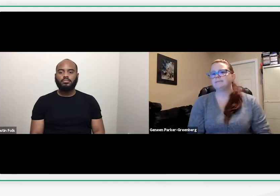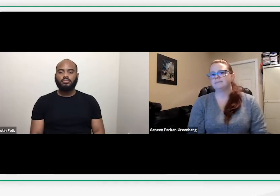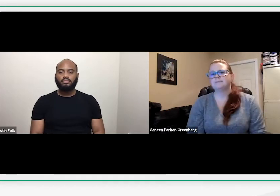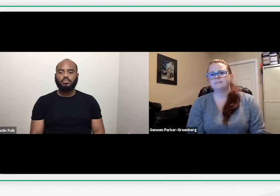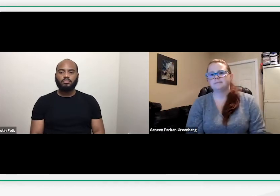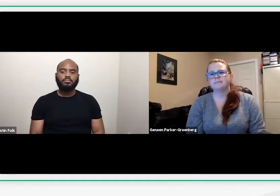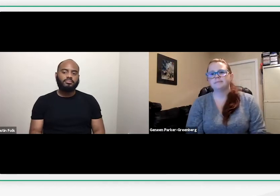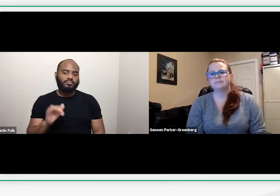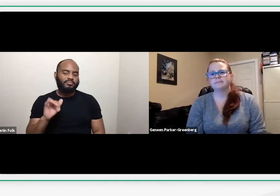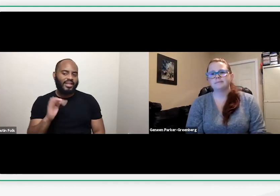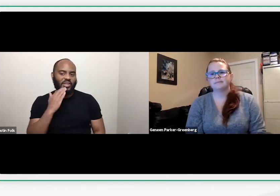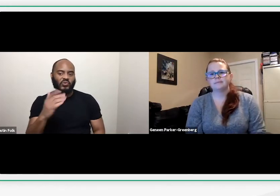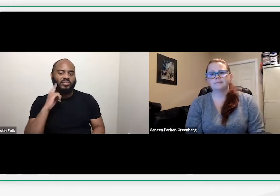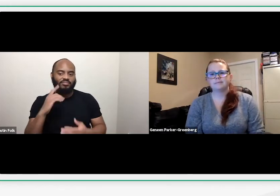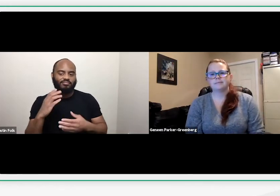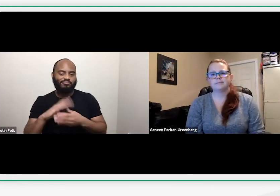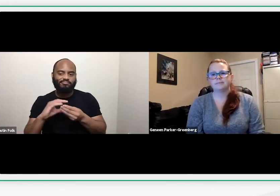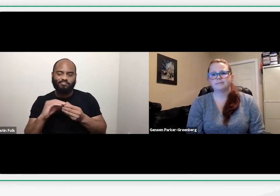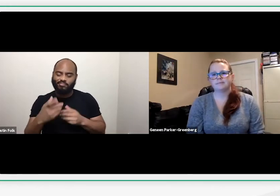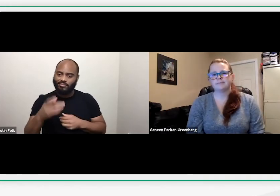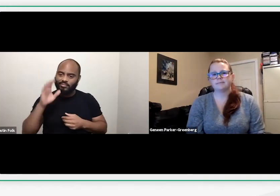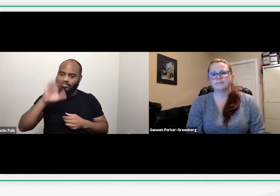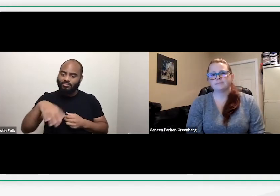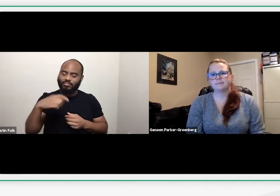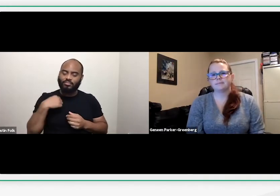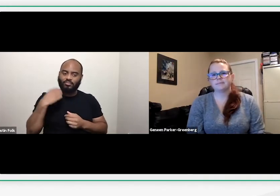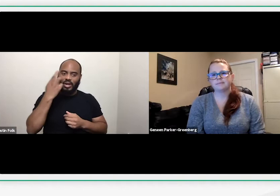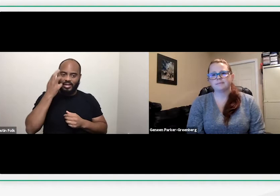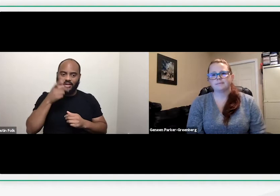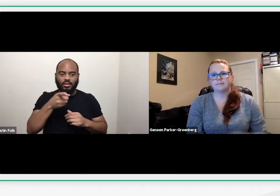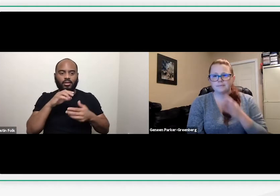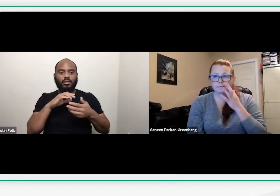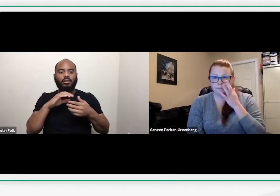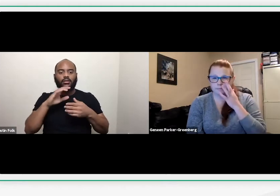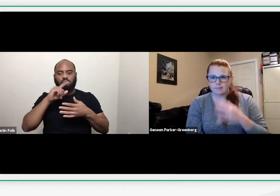most popular are the first three mentioned. Those are the ones you'll see most often.